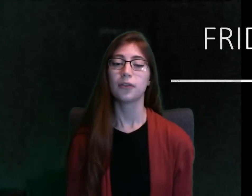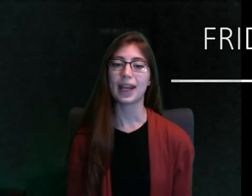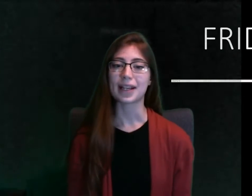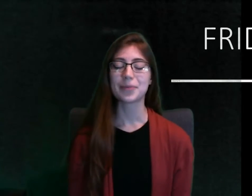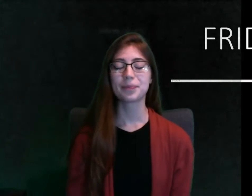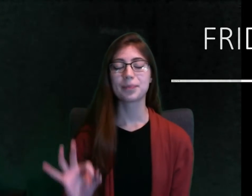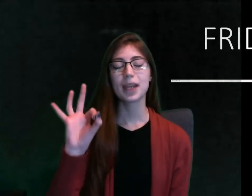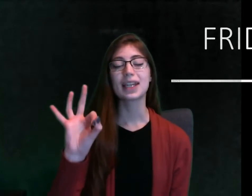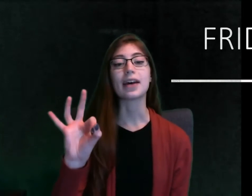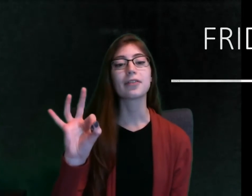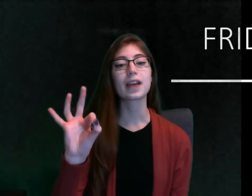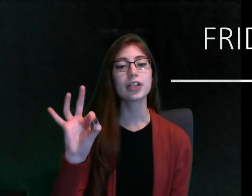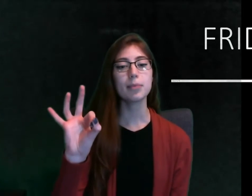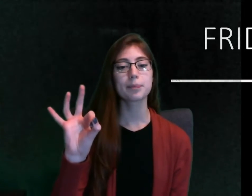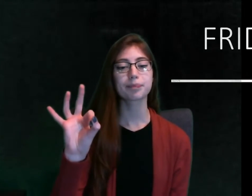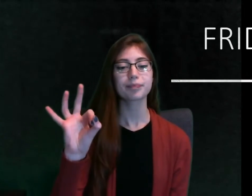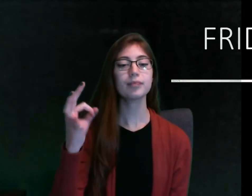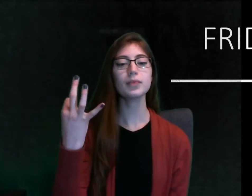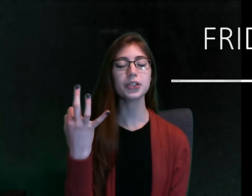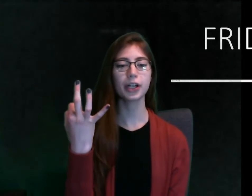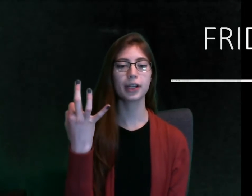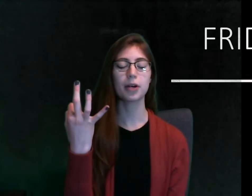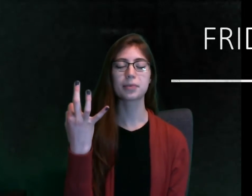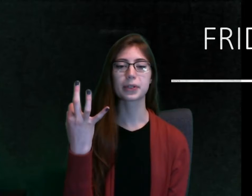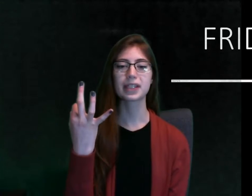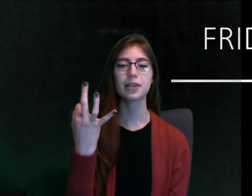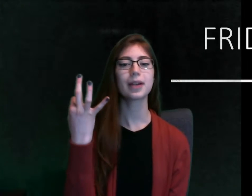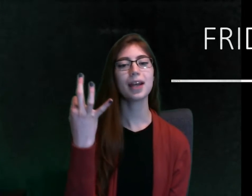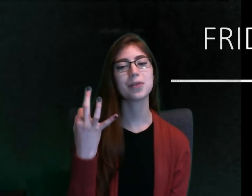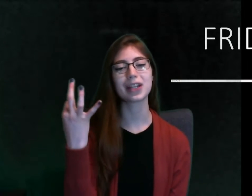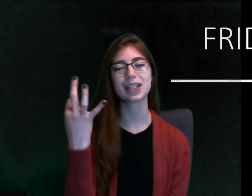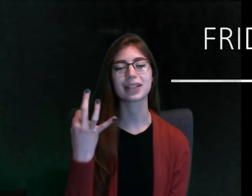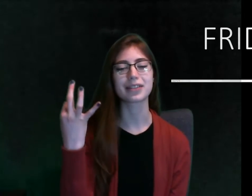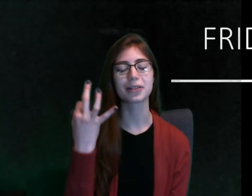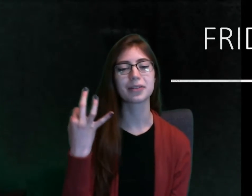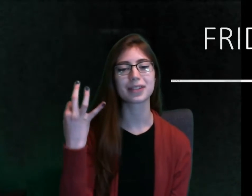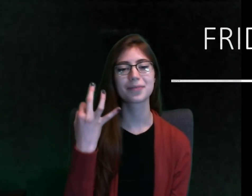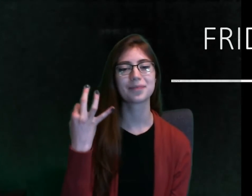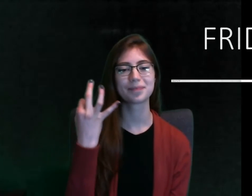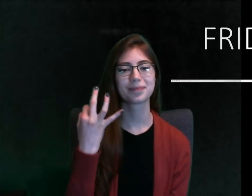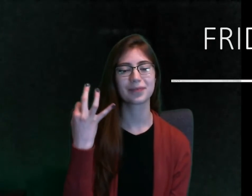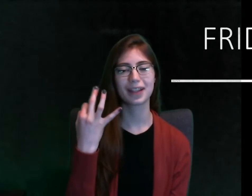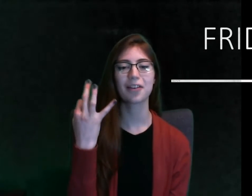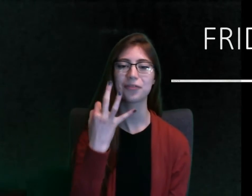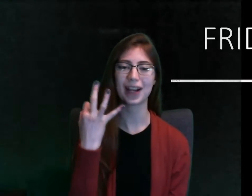Friday. Make an F hand shape. Turn it palm towards you and move it in little circles. Friday.